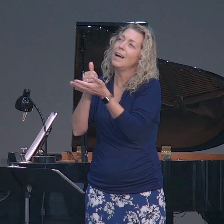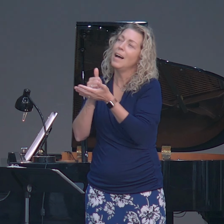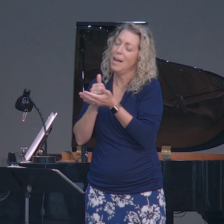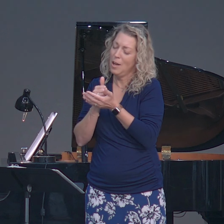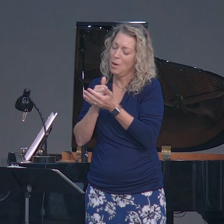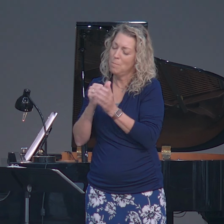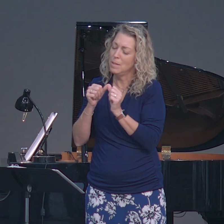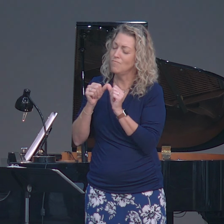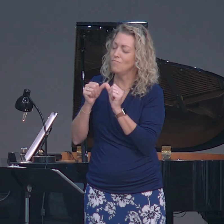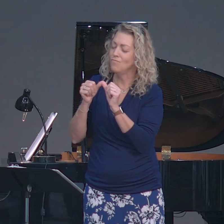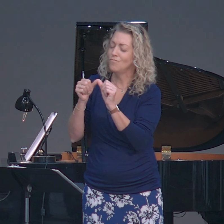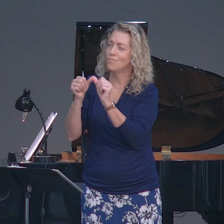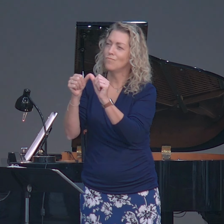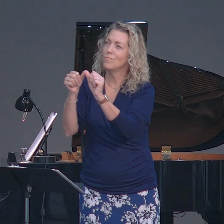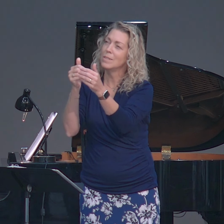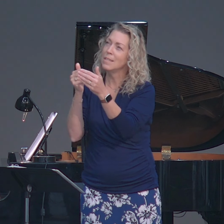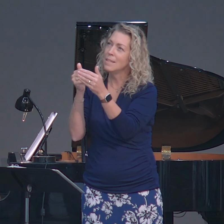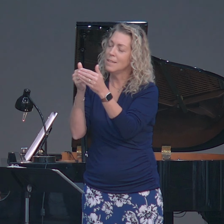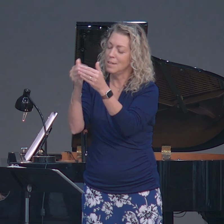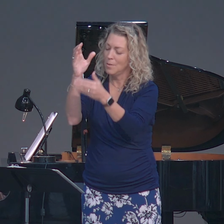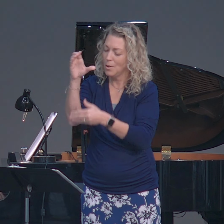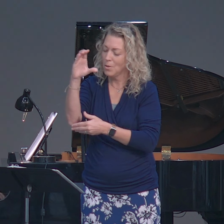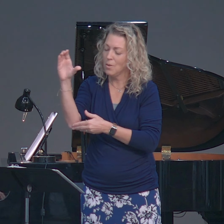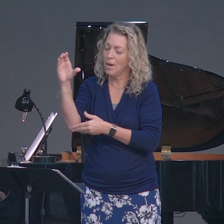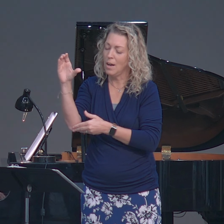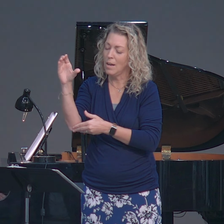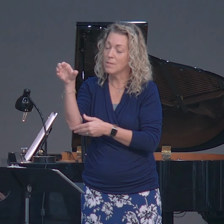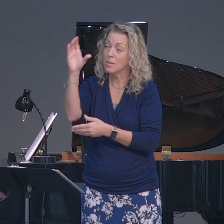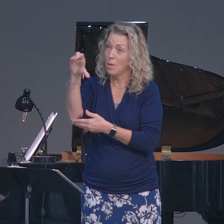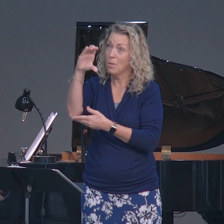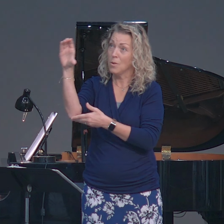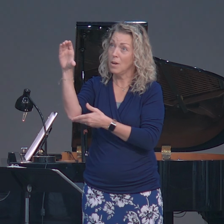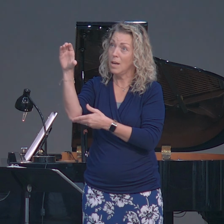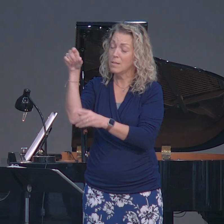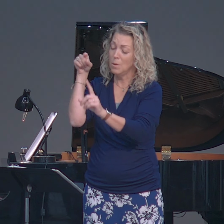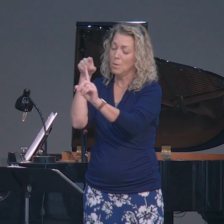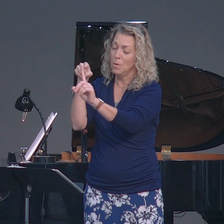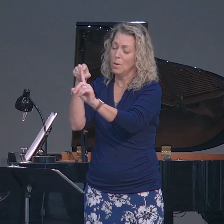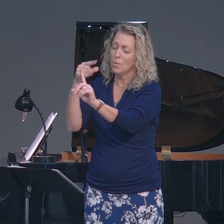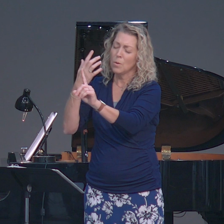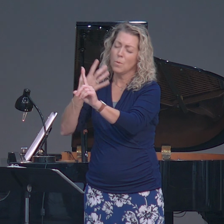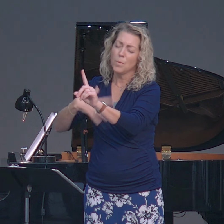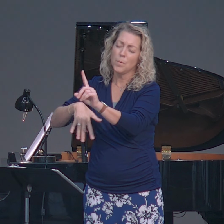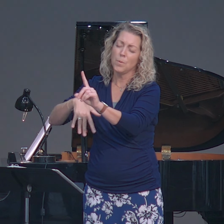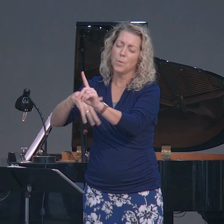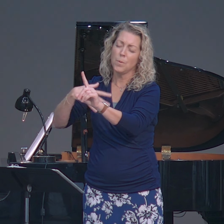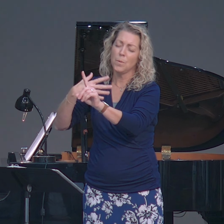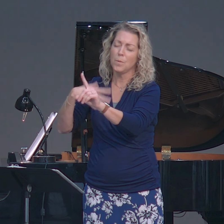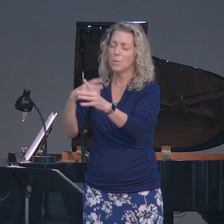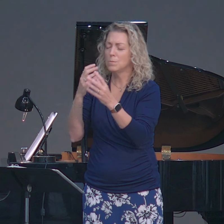Jesus, keep me near the cross, there